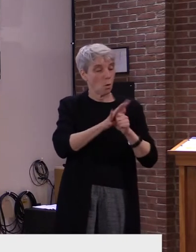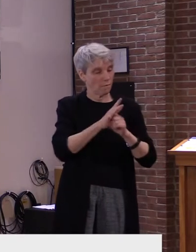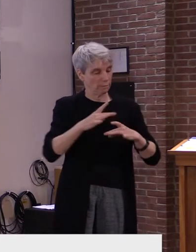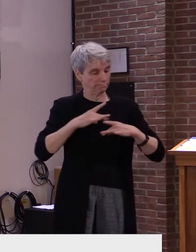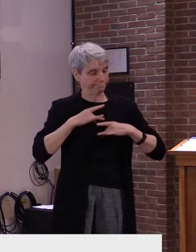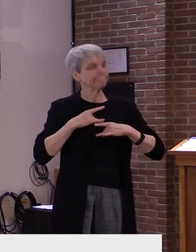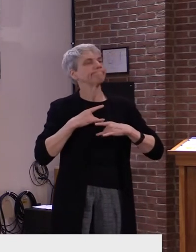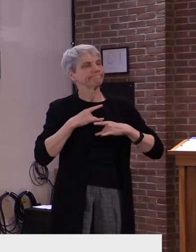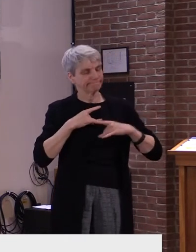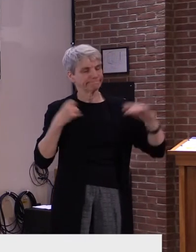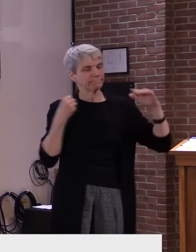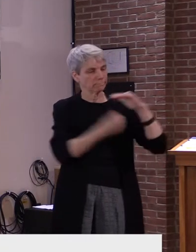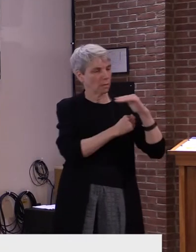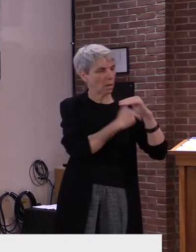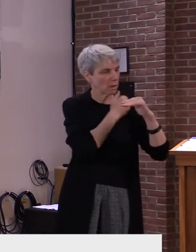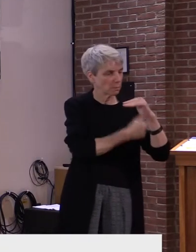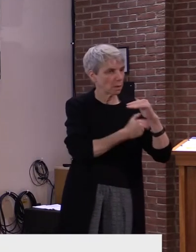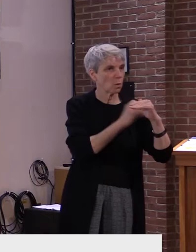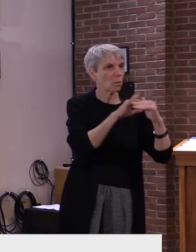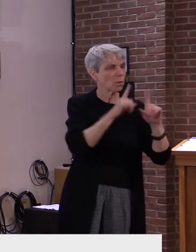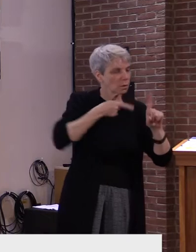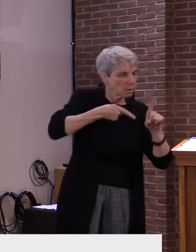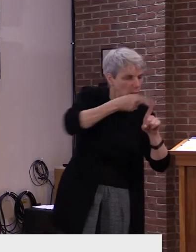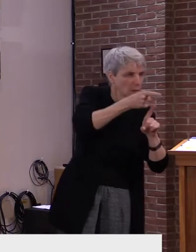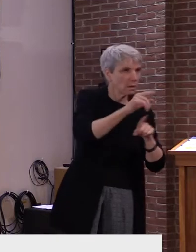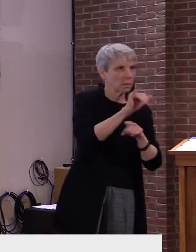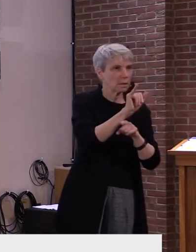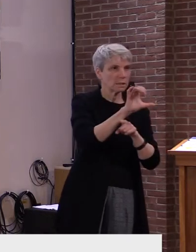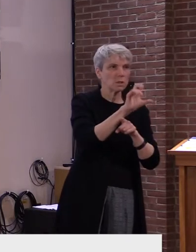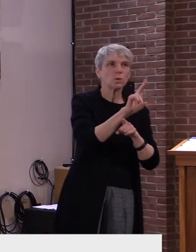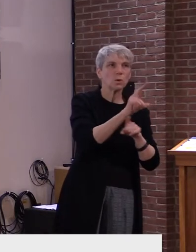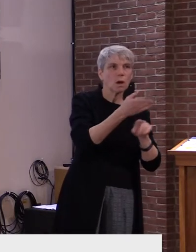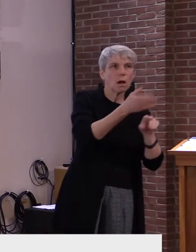So again, something that is a concern for us and something to